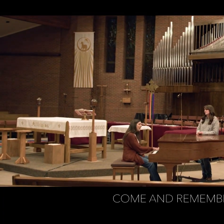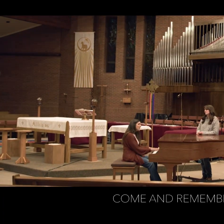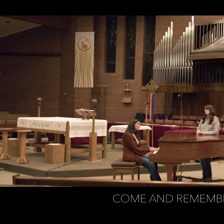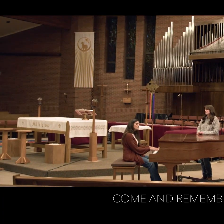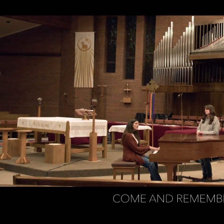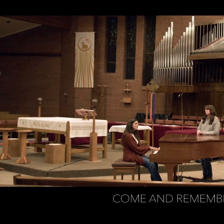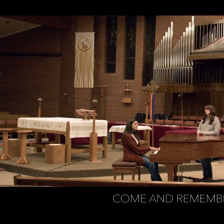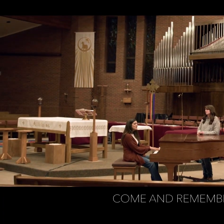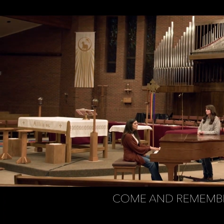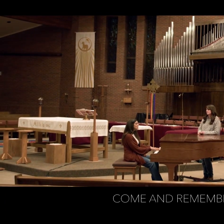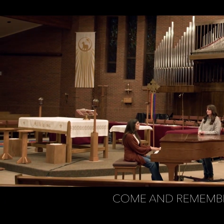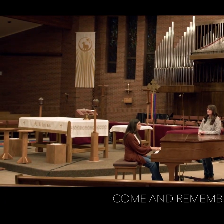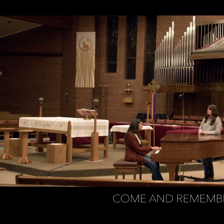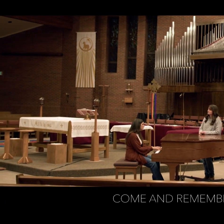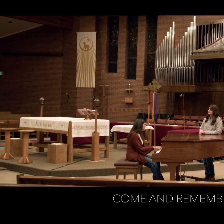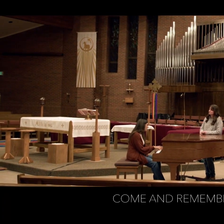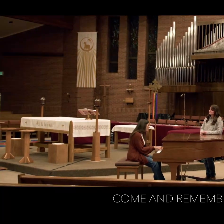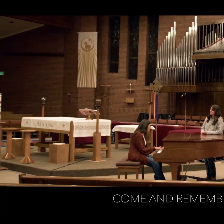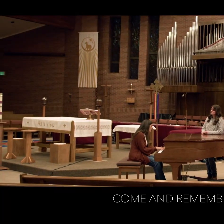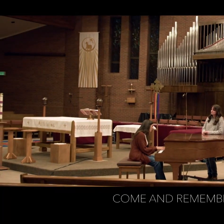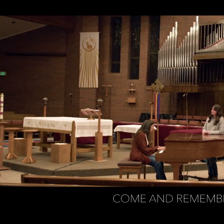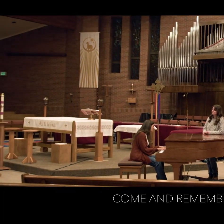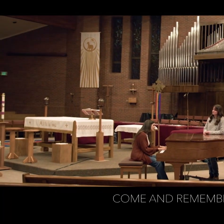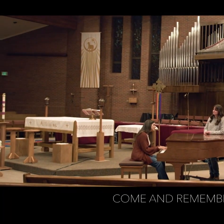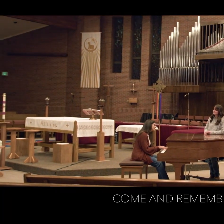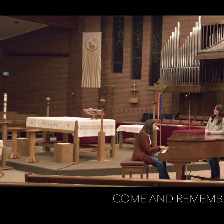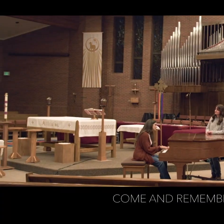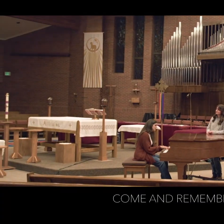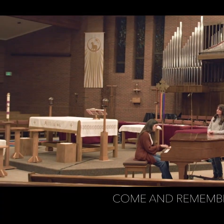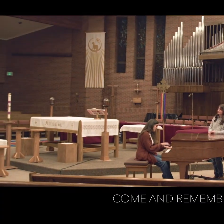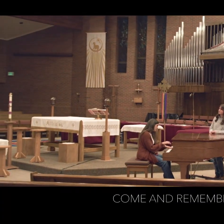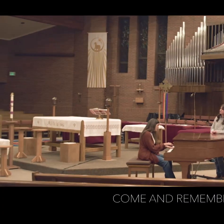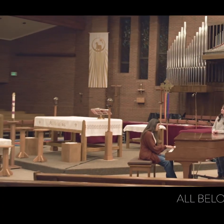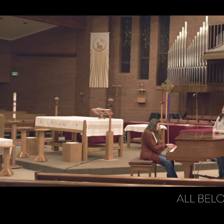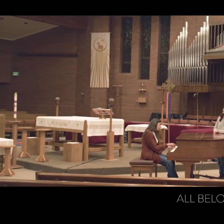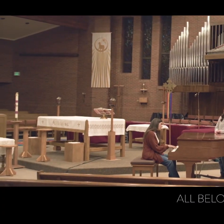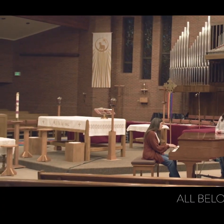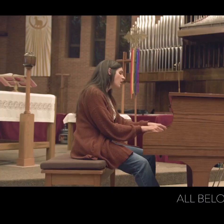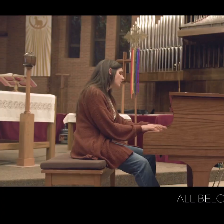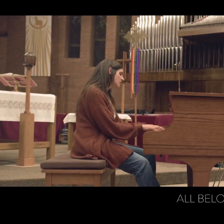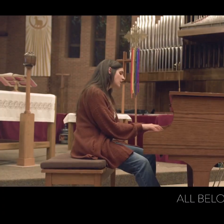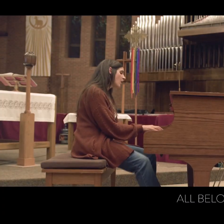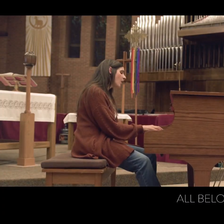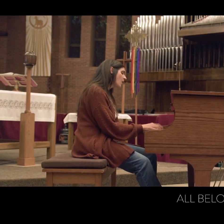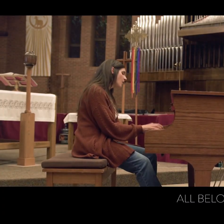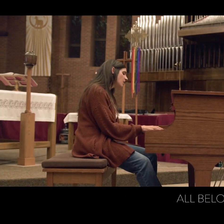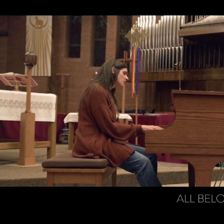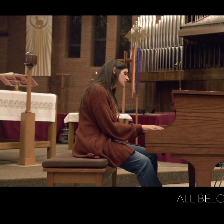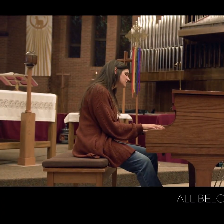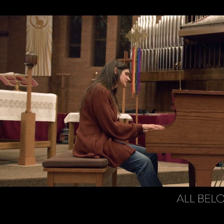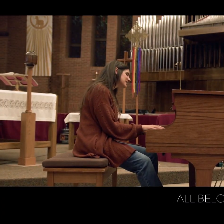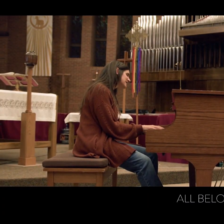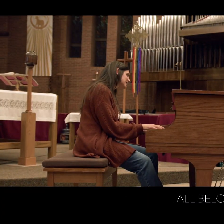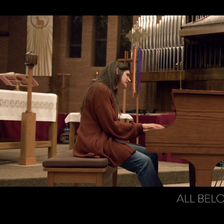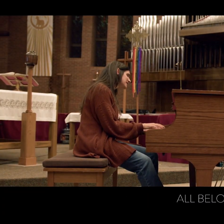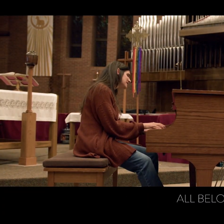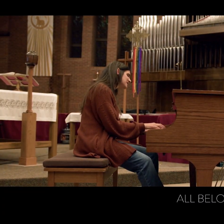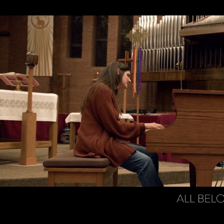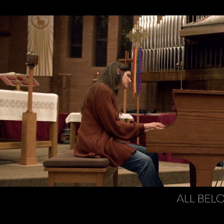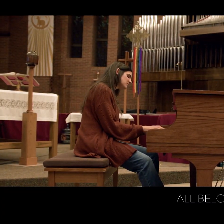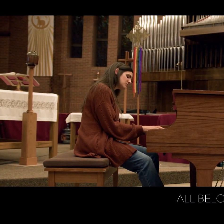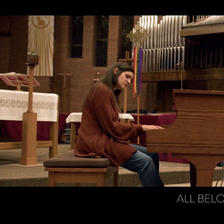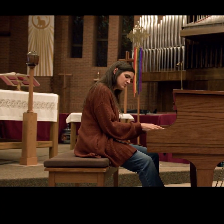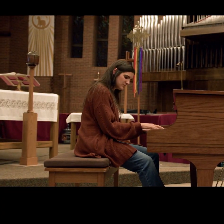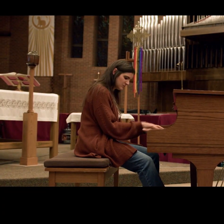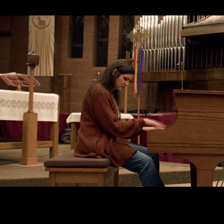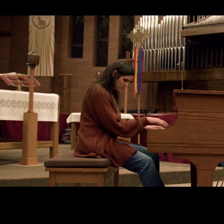Come and remember you belong here. All belong